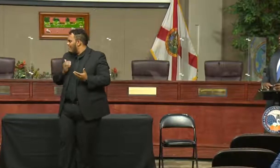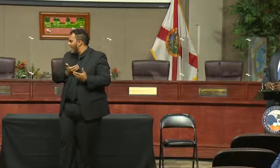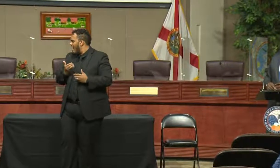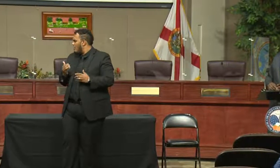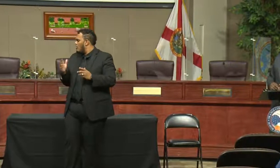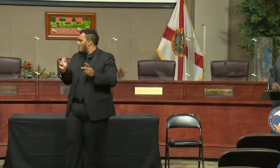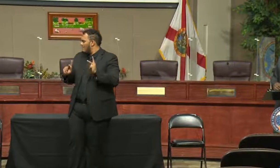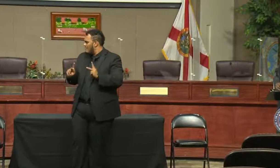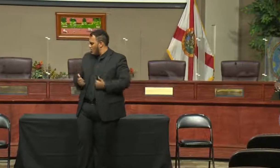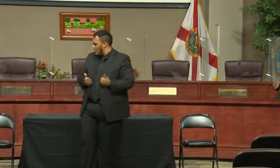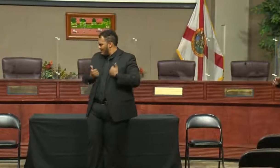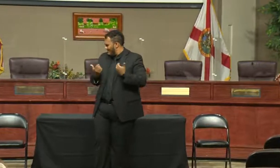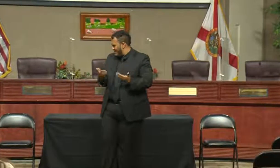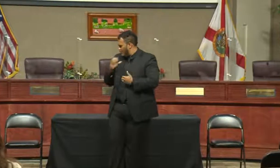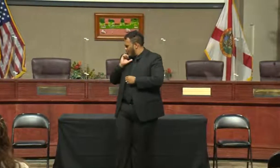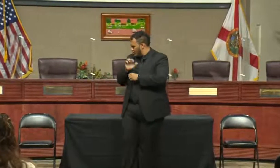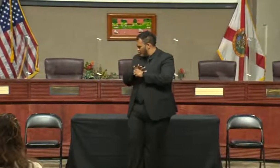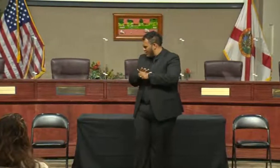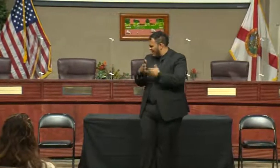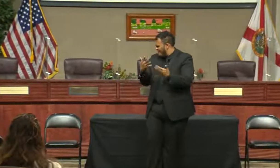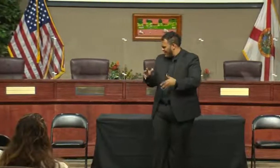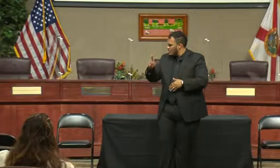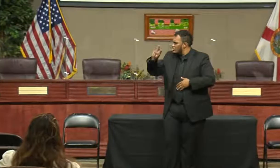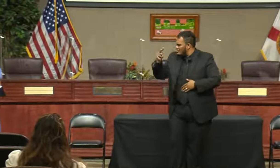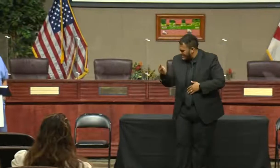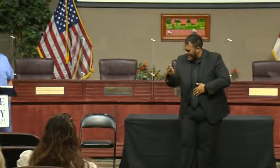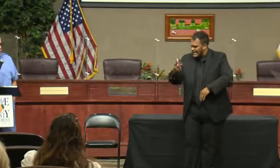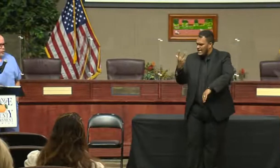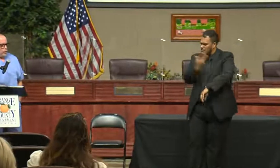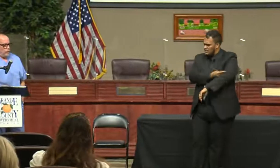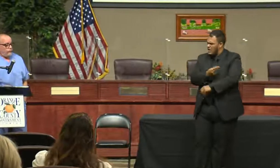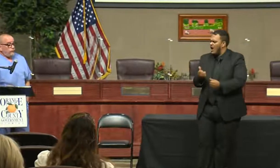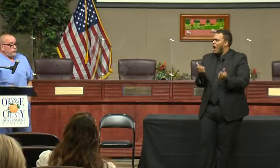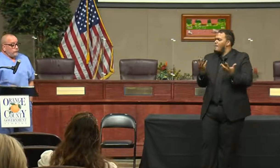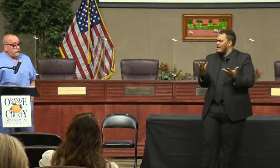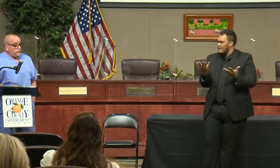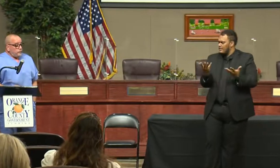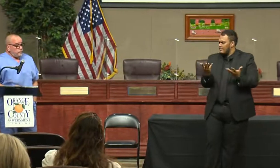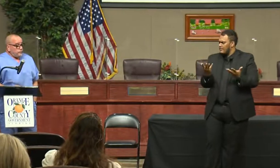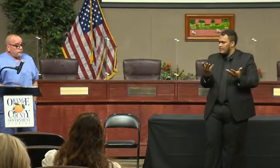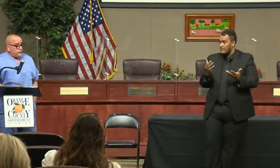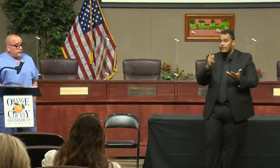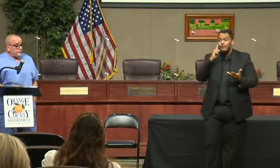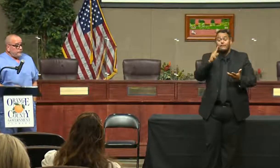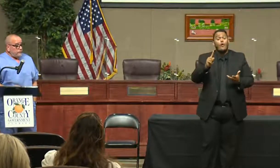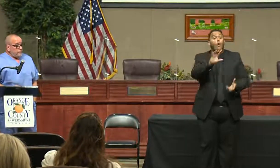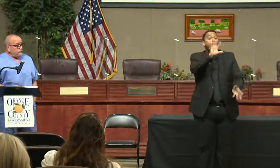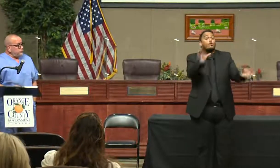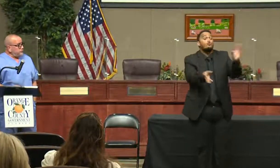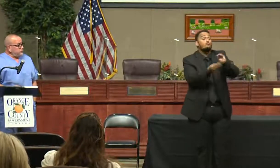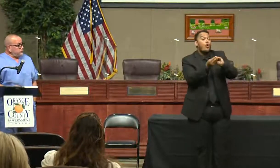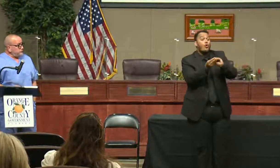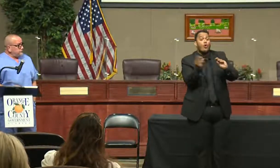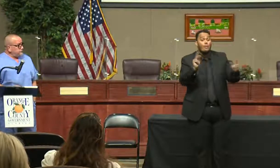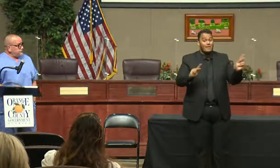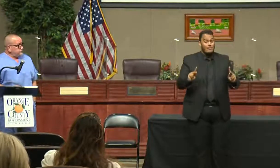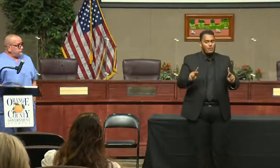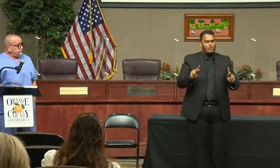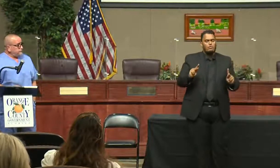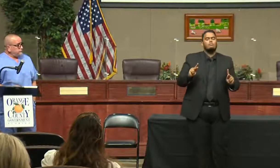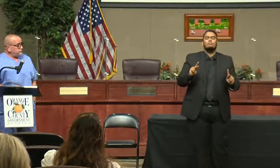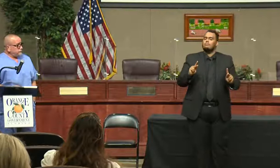Orange County has received both doses? For the total population, it's about 10%.